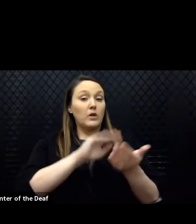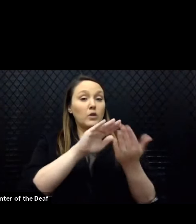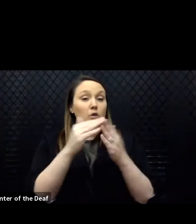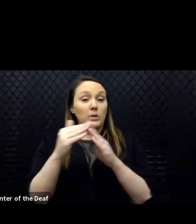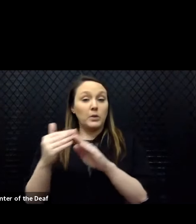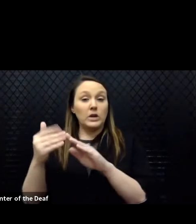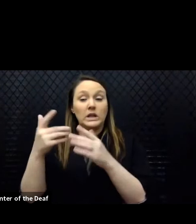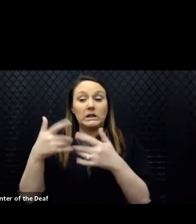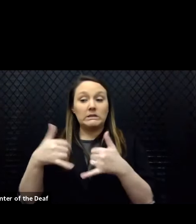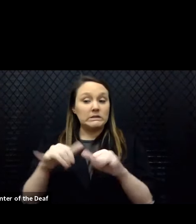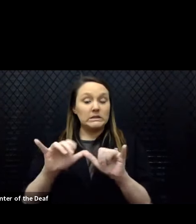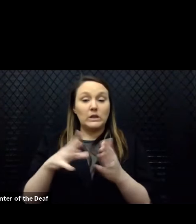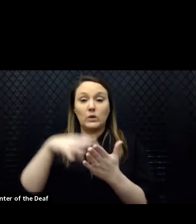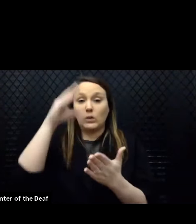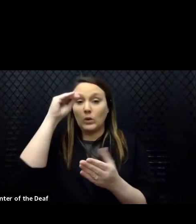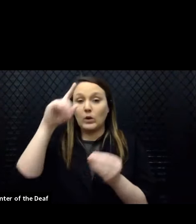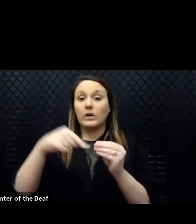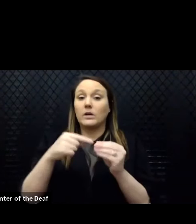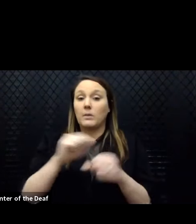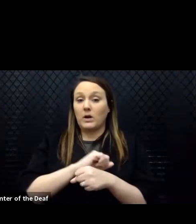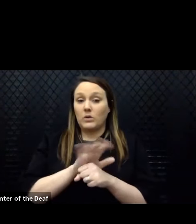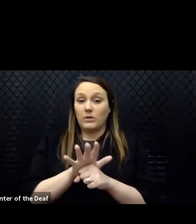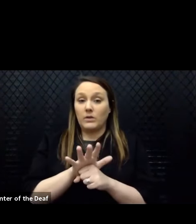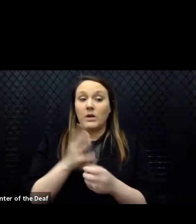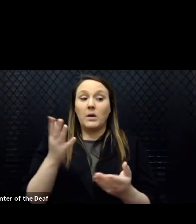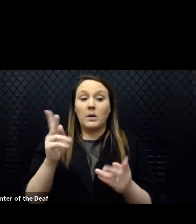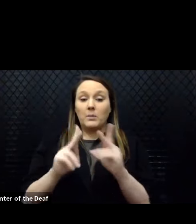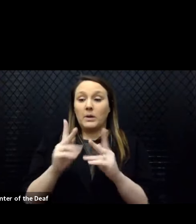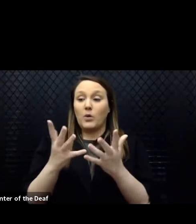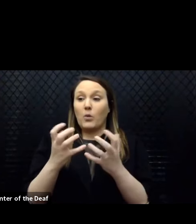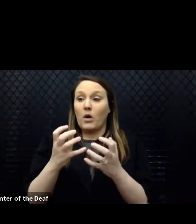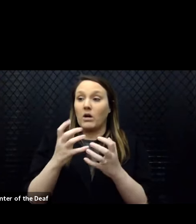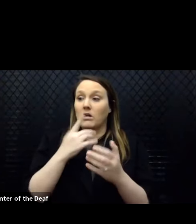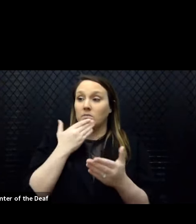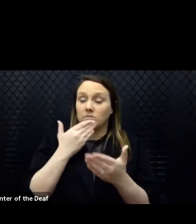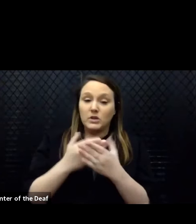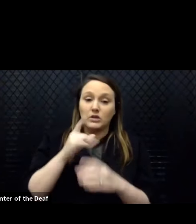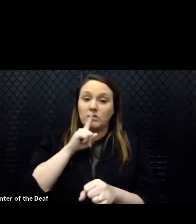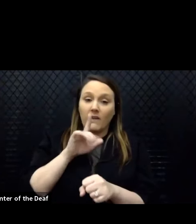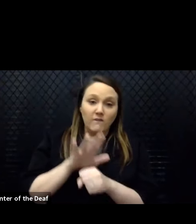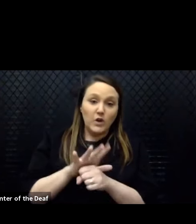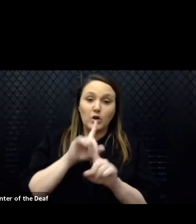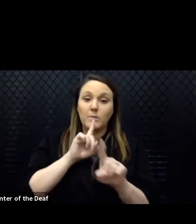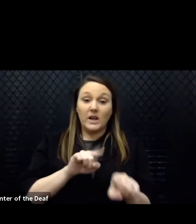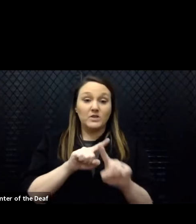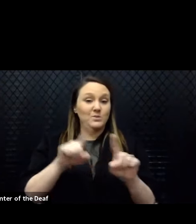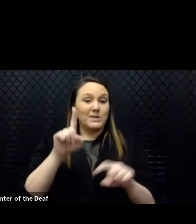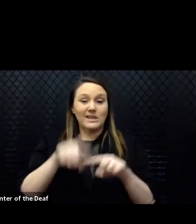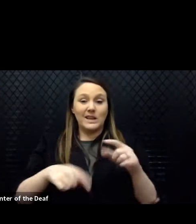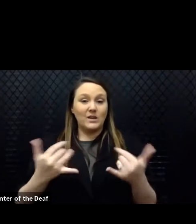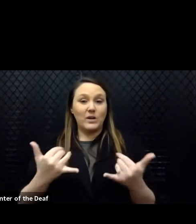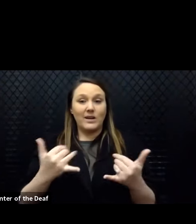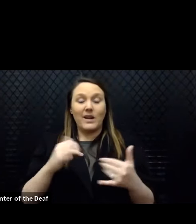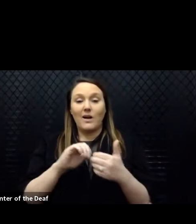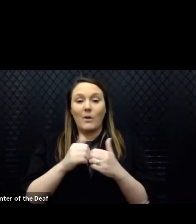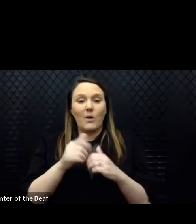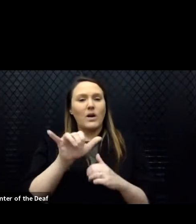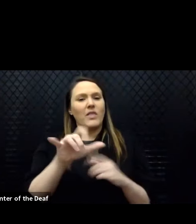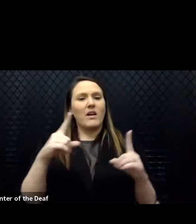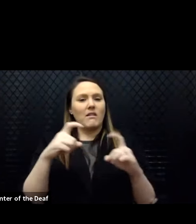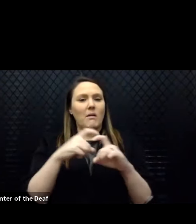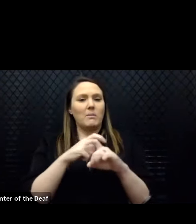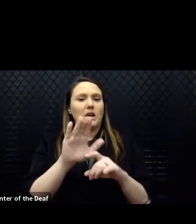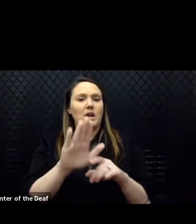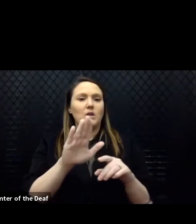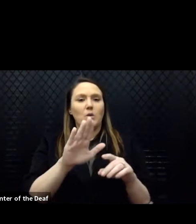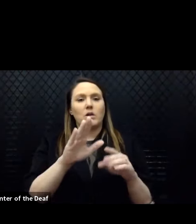about COVID-19. People may want concrete answers, which simply aren't available right now. How does that complicate your efforts to inform the